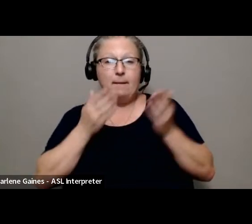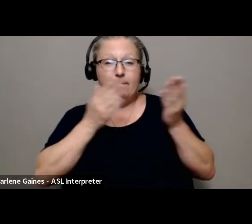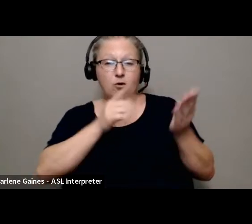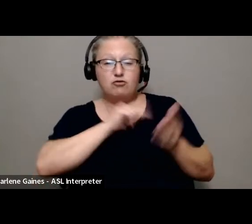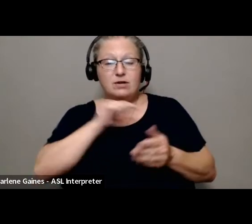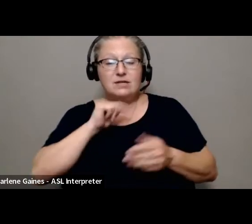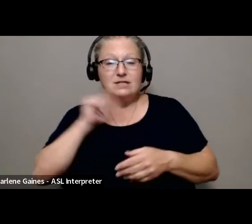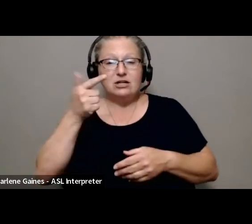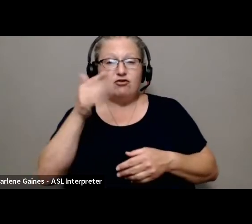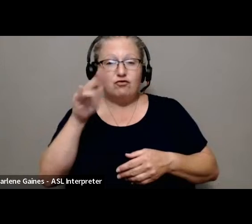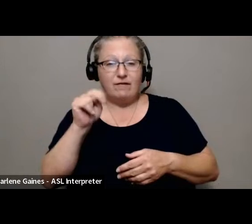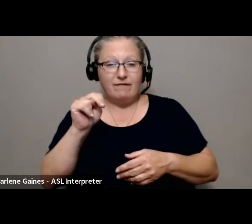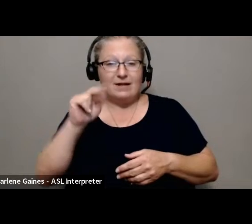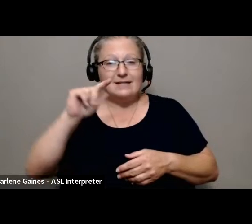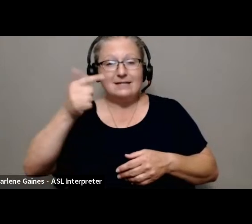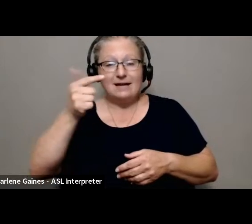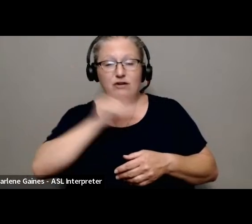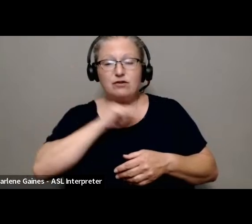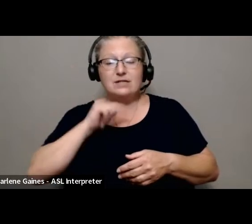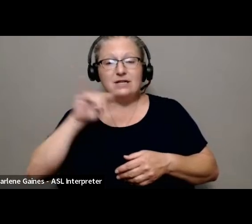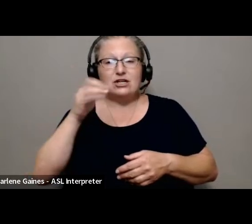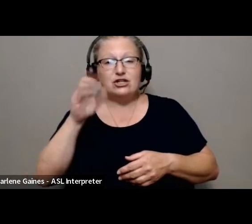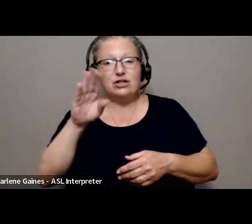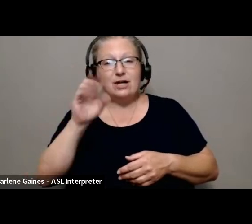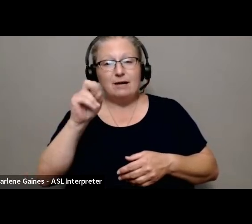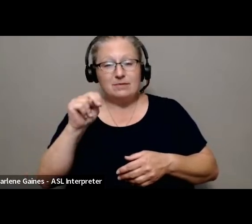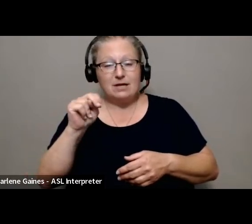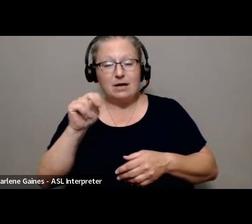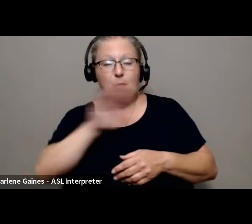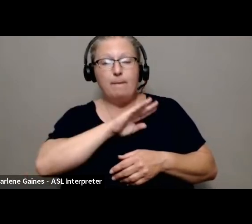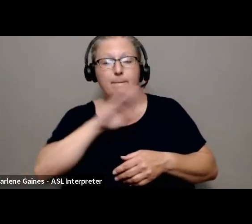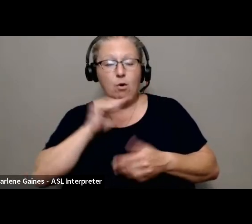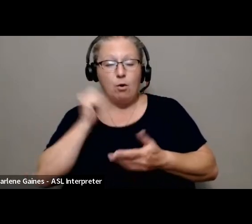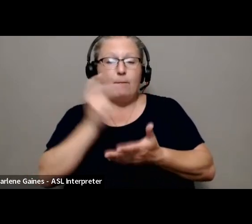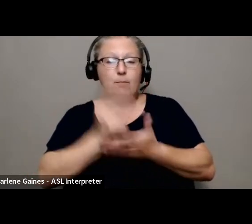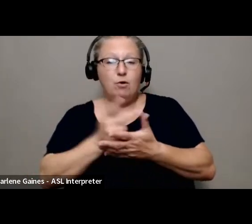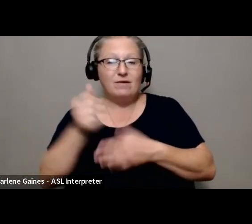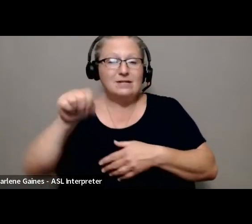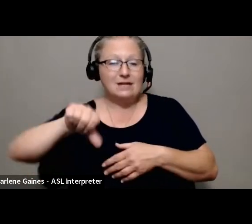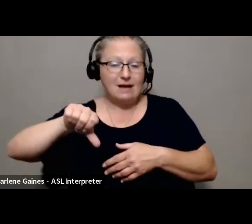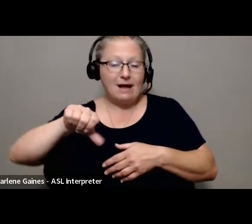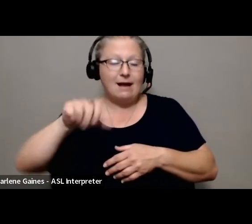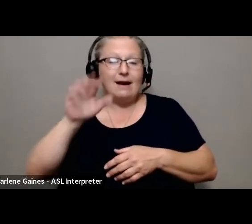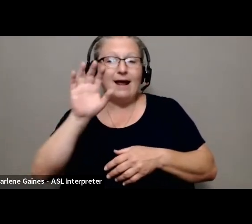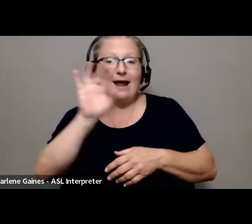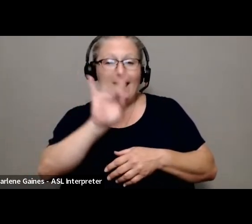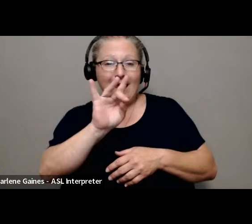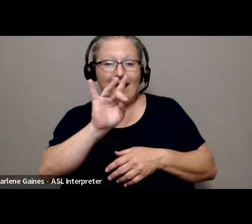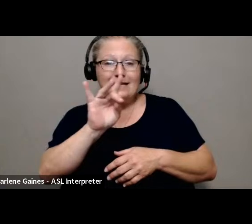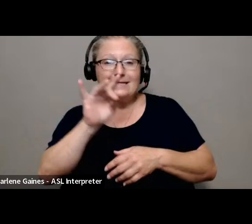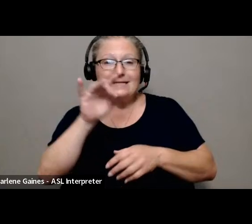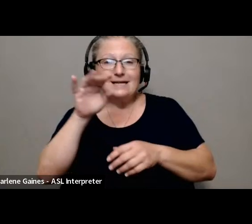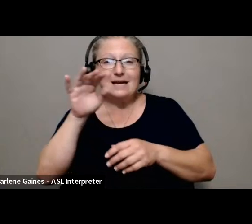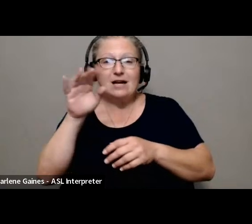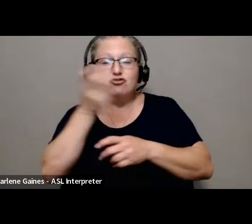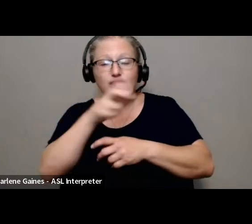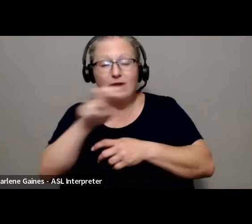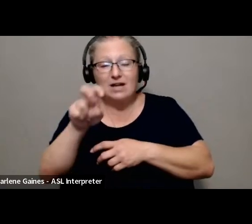Trustee Griffin, seconded by Trustee Jacobson, the board approved the denial of 8 interdistrict